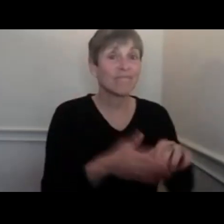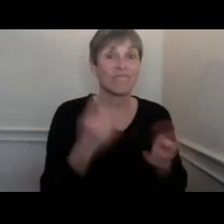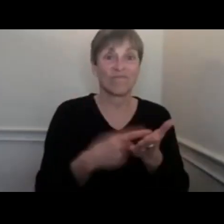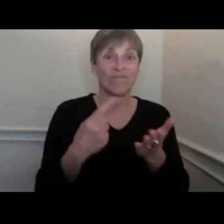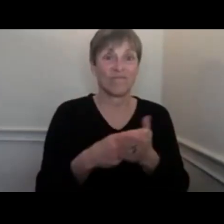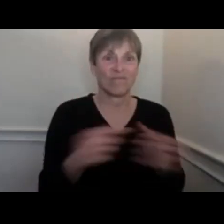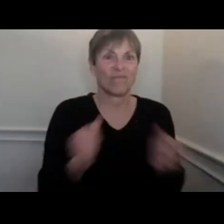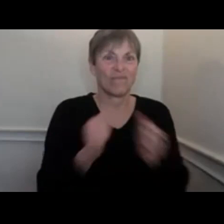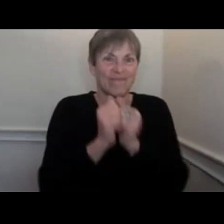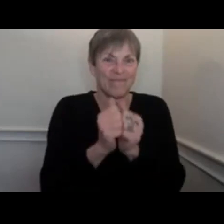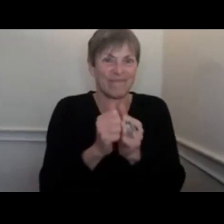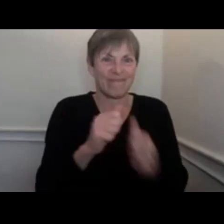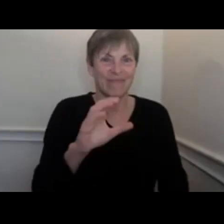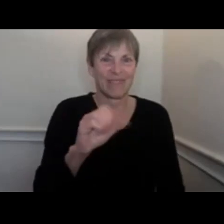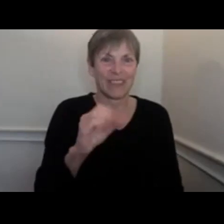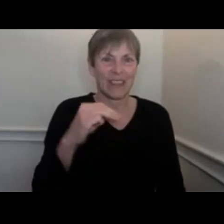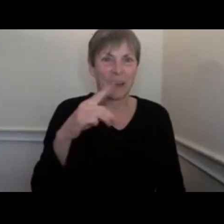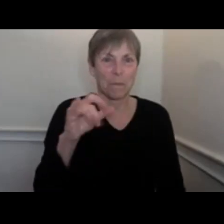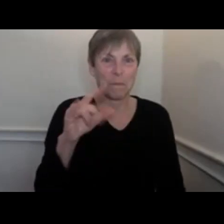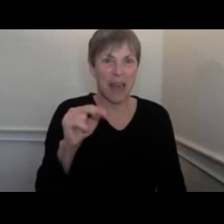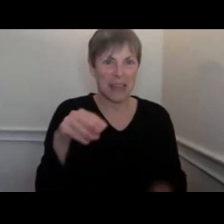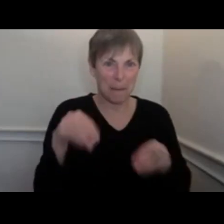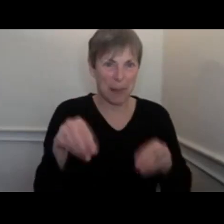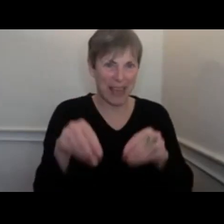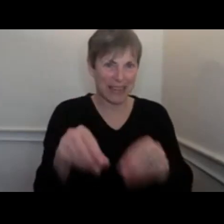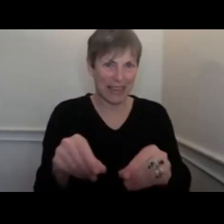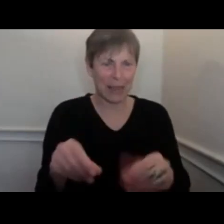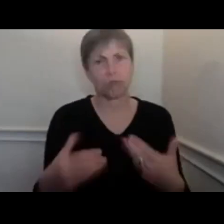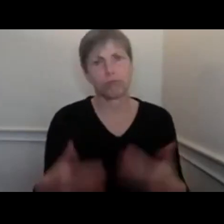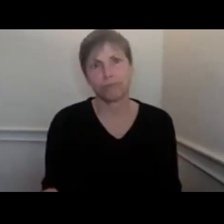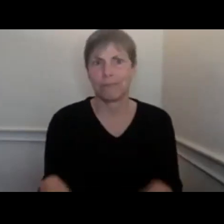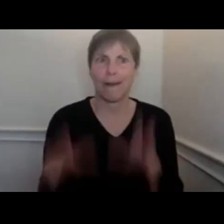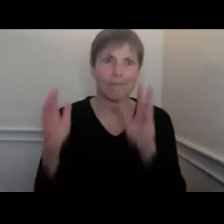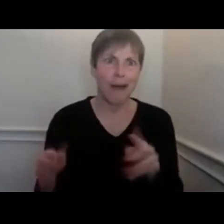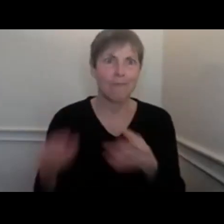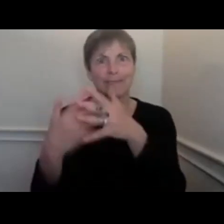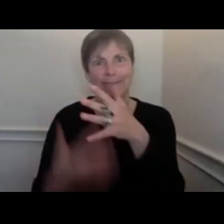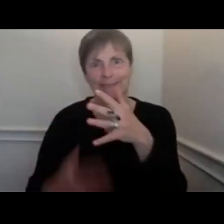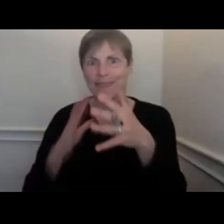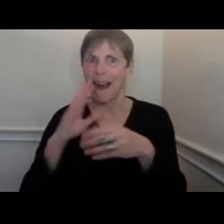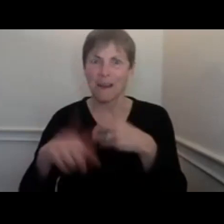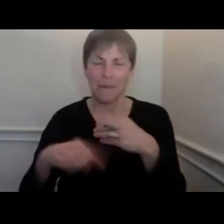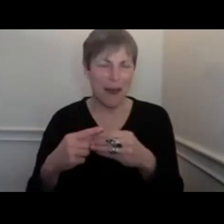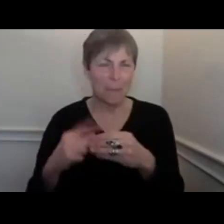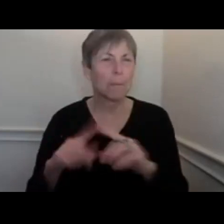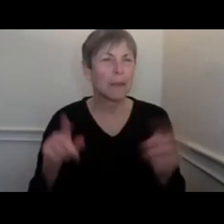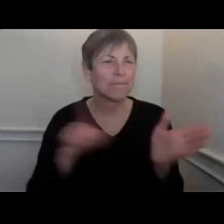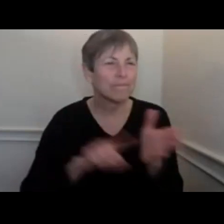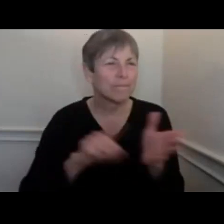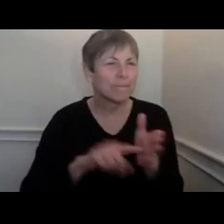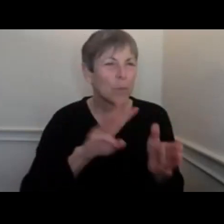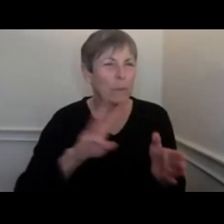more to share, and check out our blog that is Fruition's Guide to Companion Planting. There's